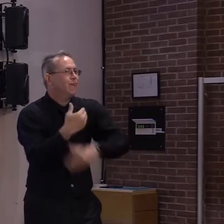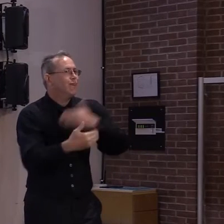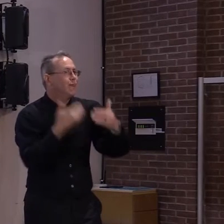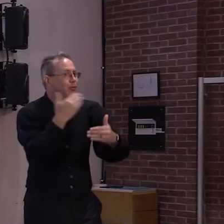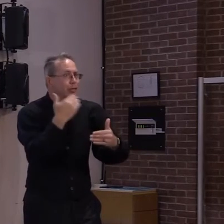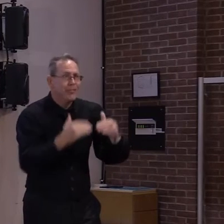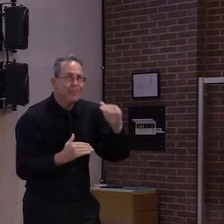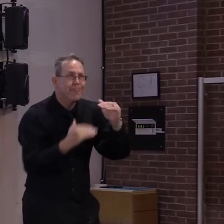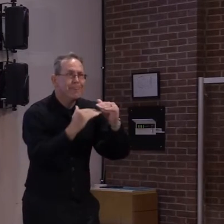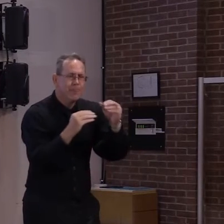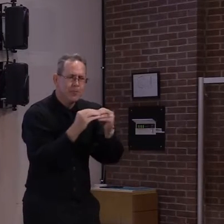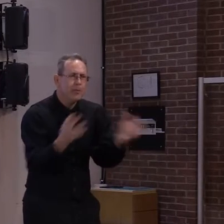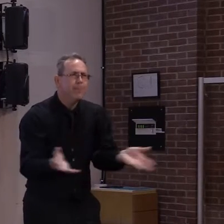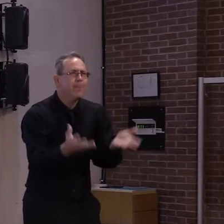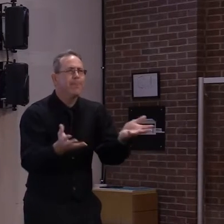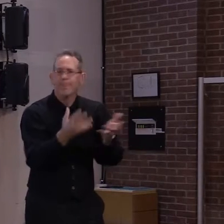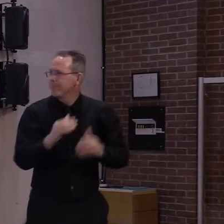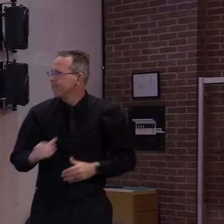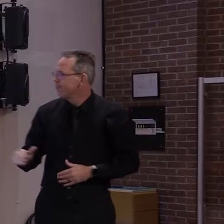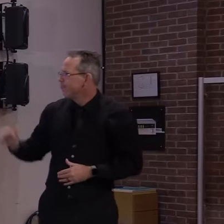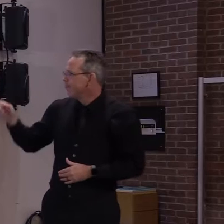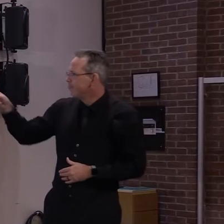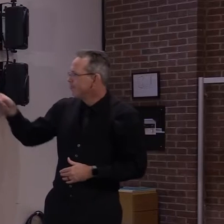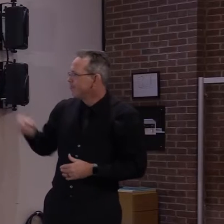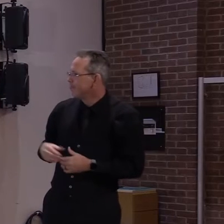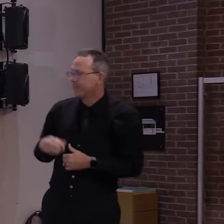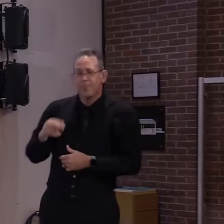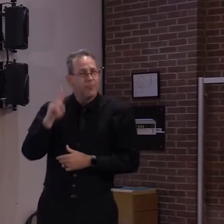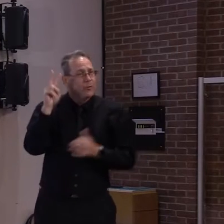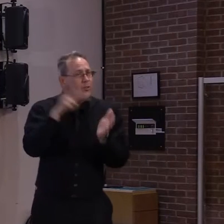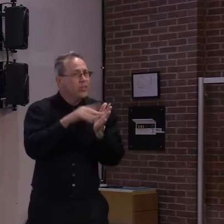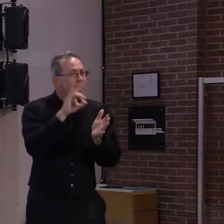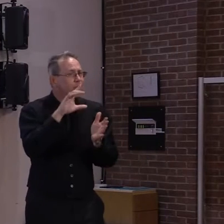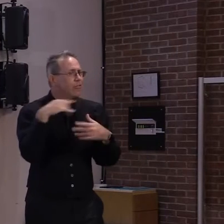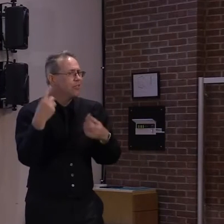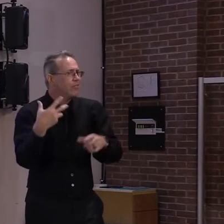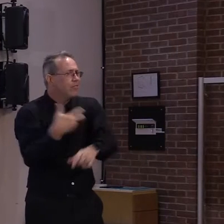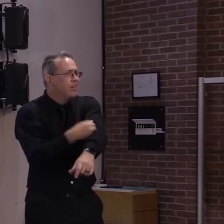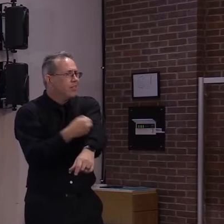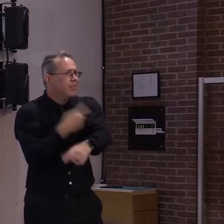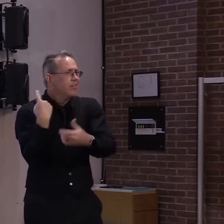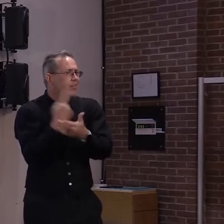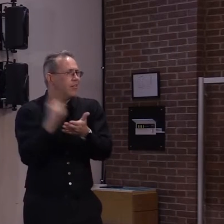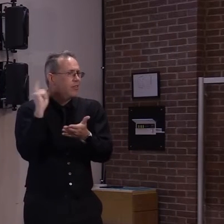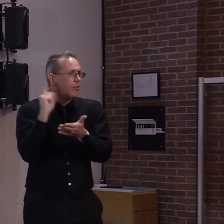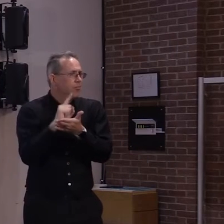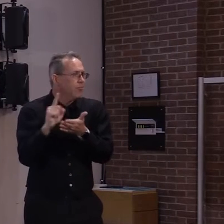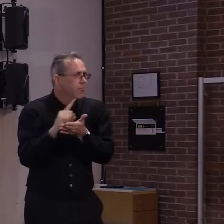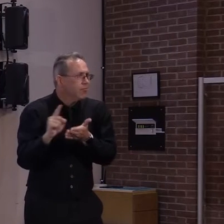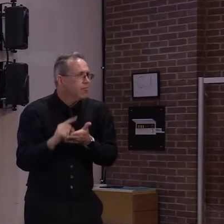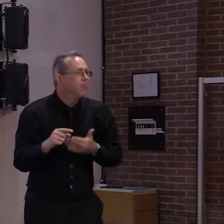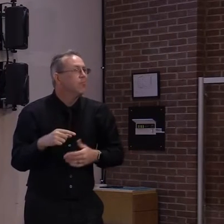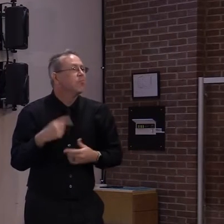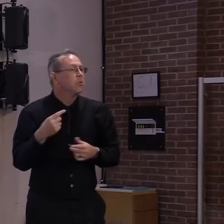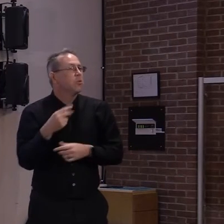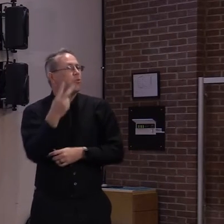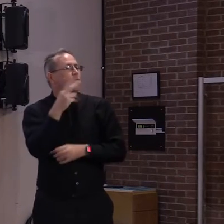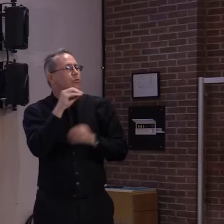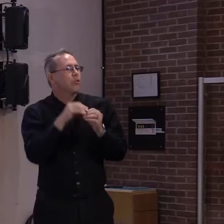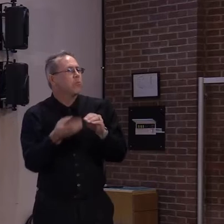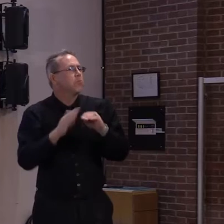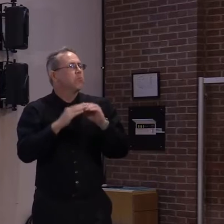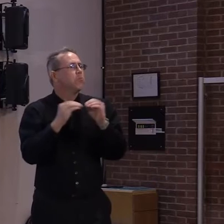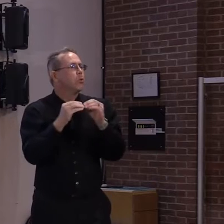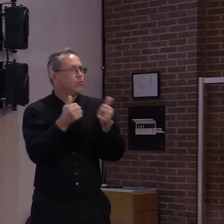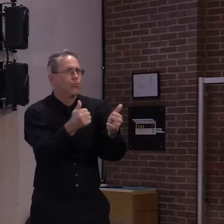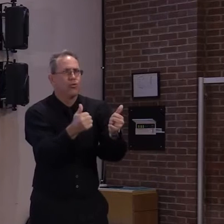85.1%. And this represents an increase of about 2% over the last week, but a 39% increase from